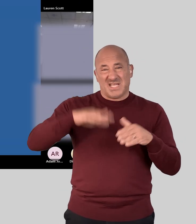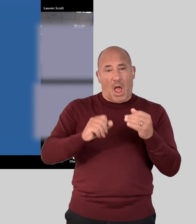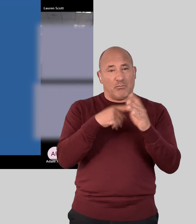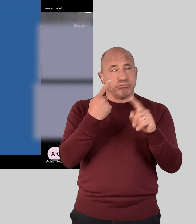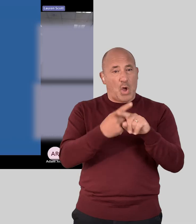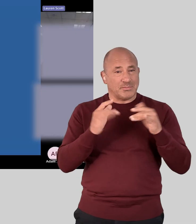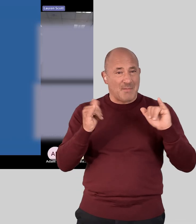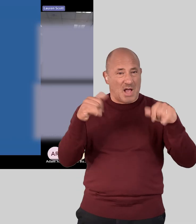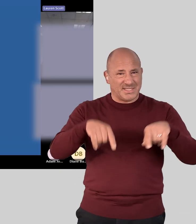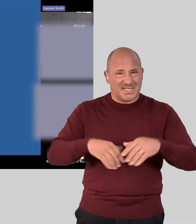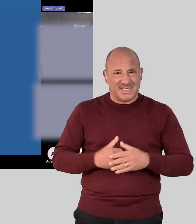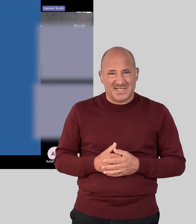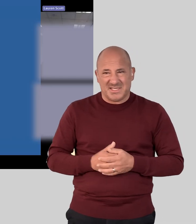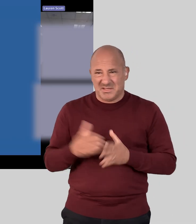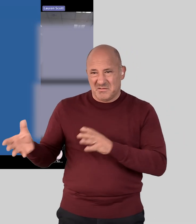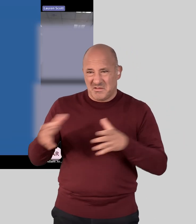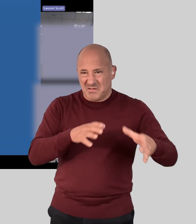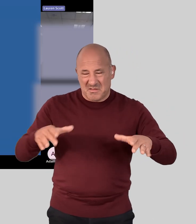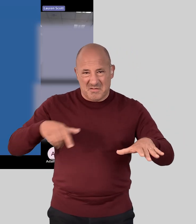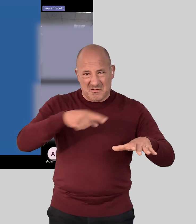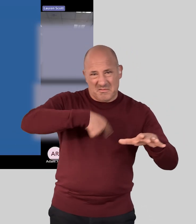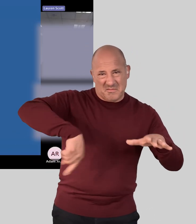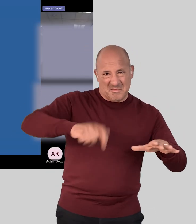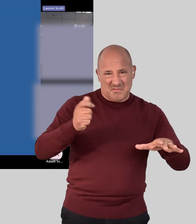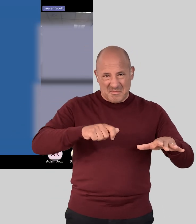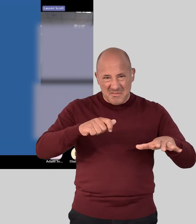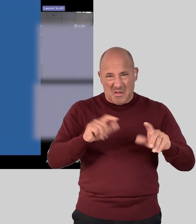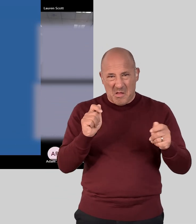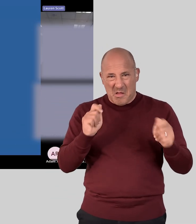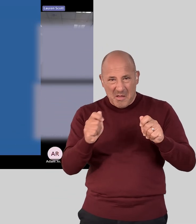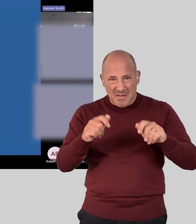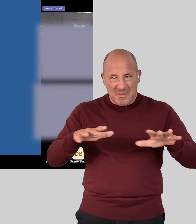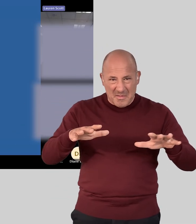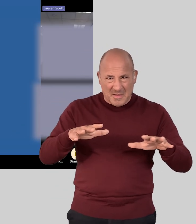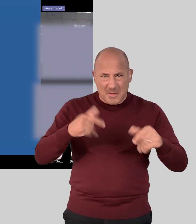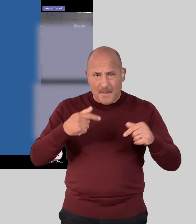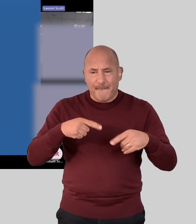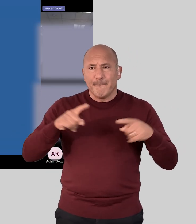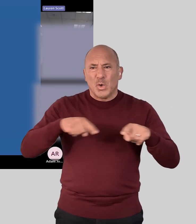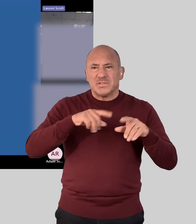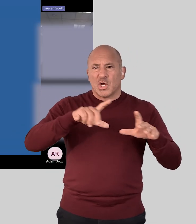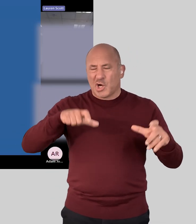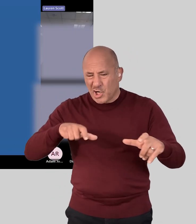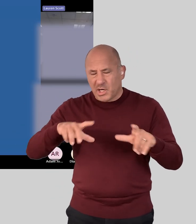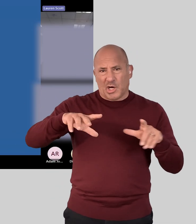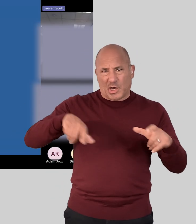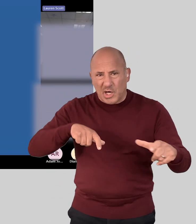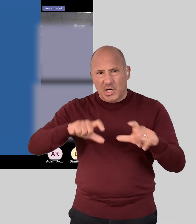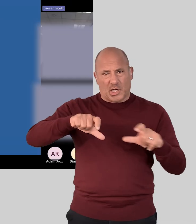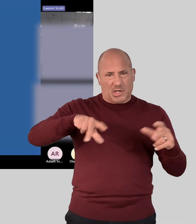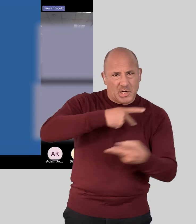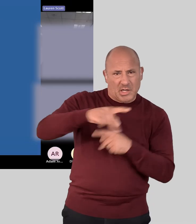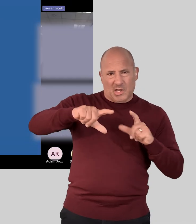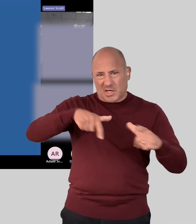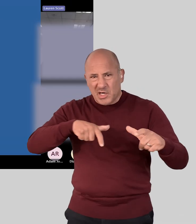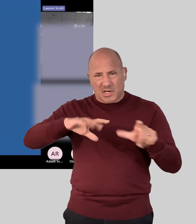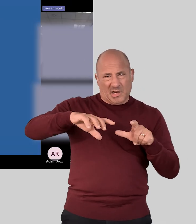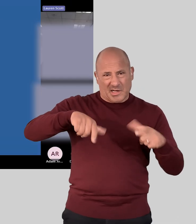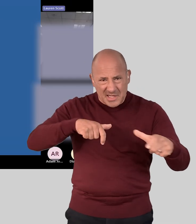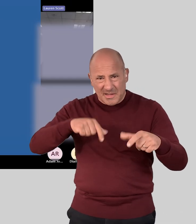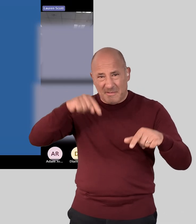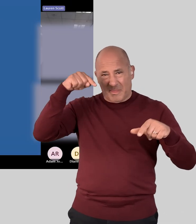Bronx. With a pair of turntables, he improvised a technique that isolated and repeated musical